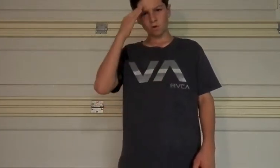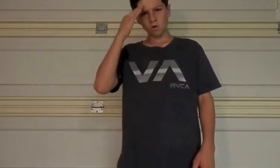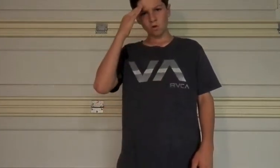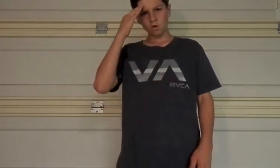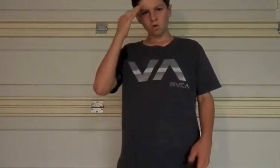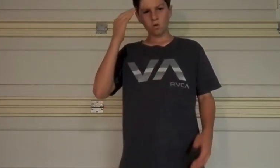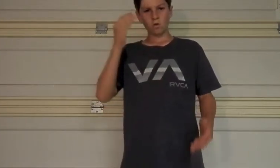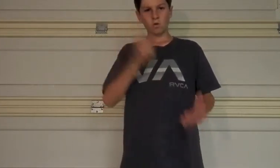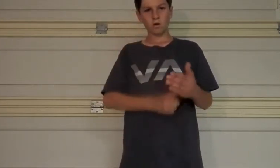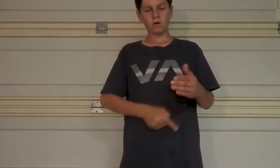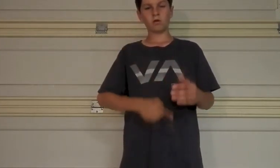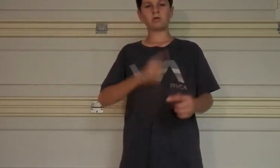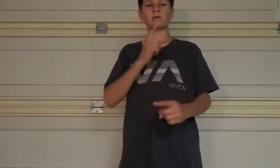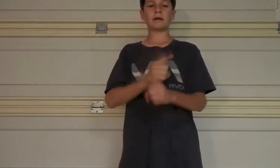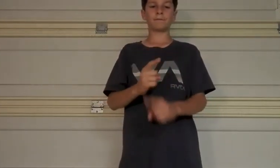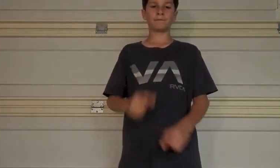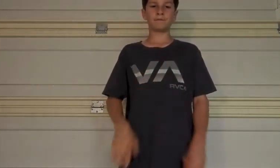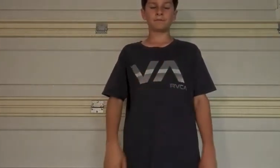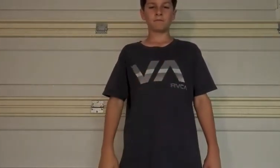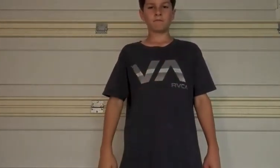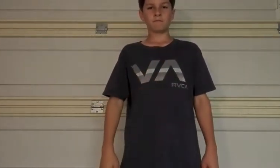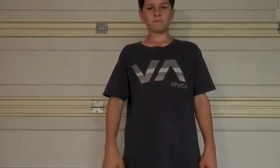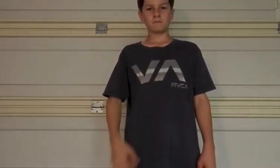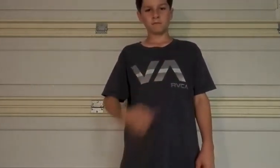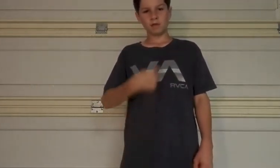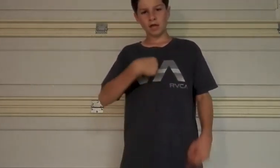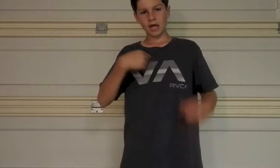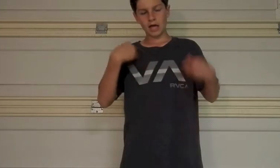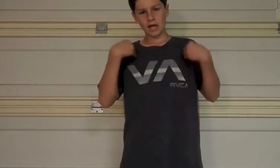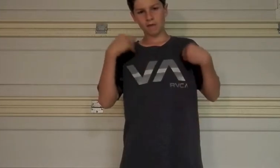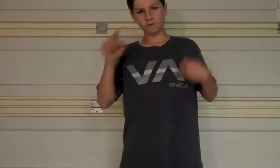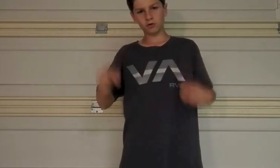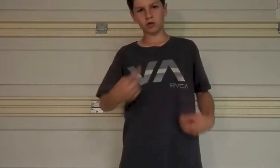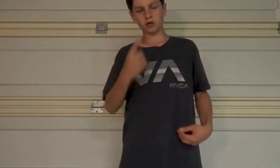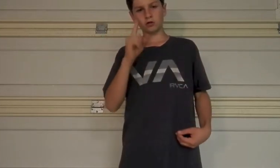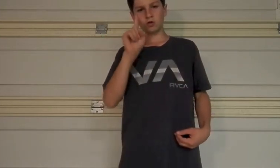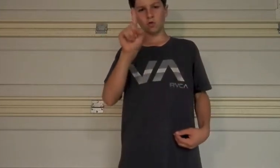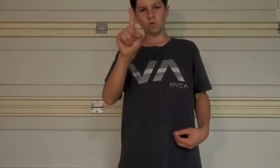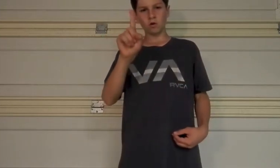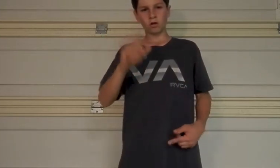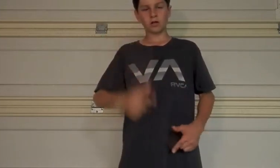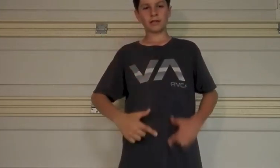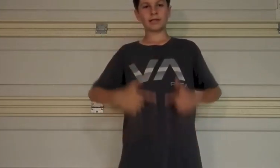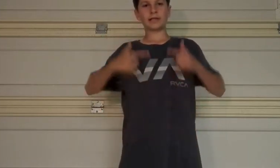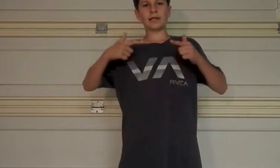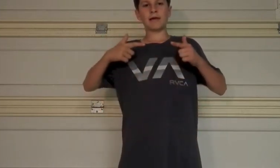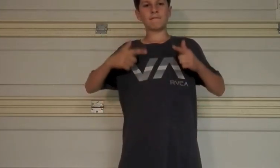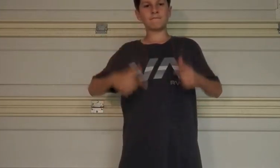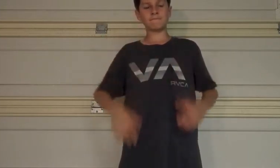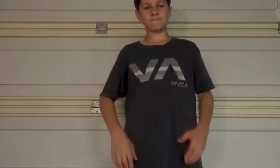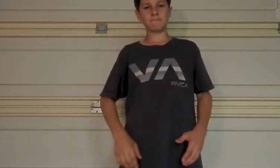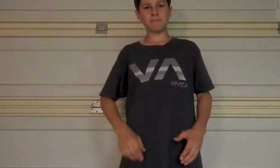Well, I know what's right. I got just one